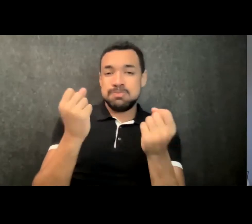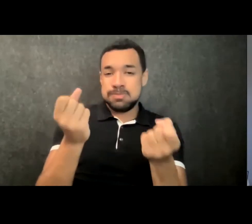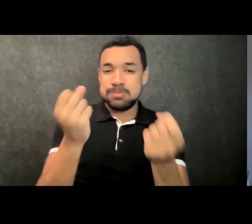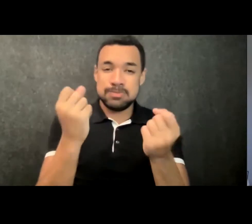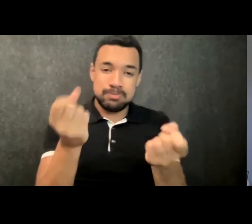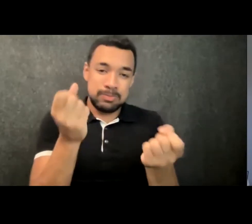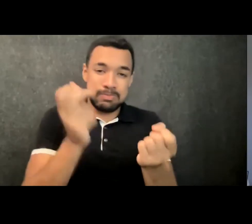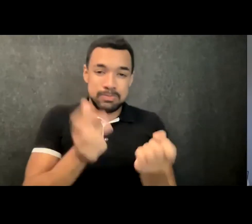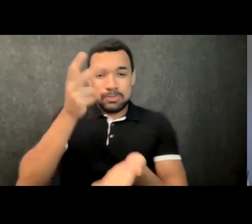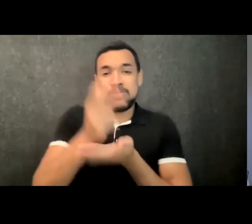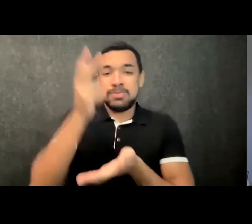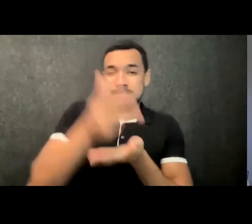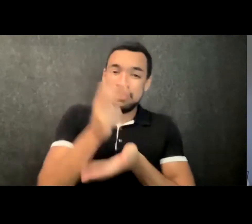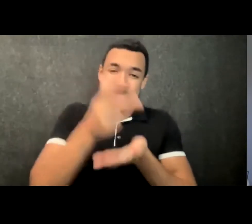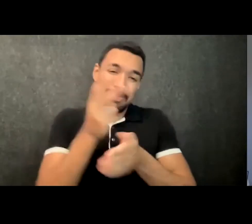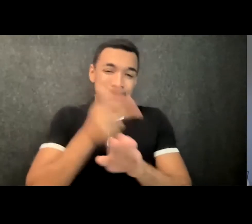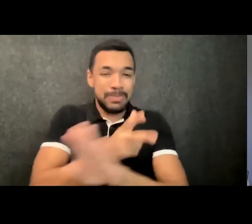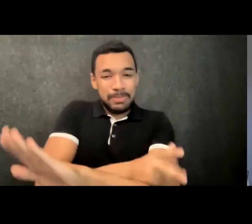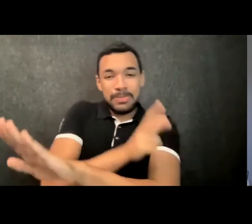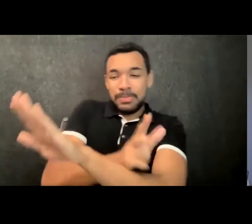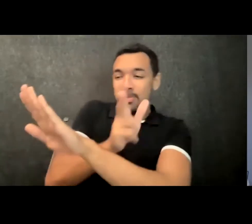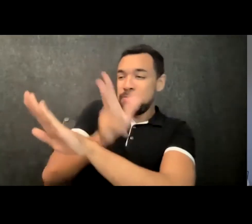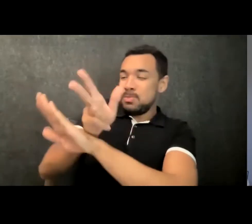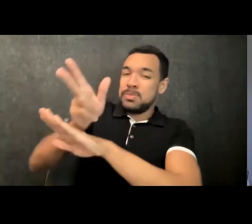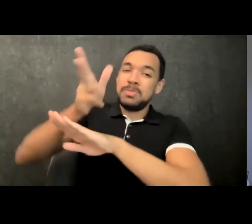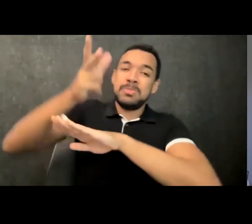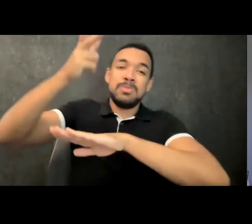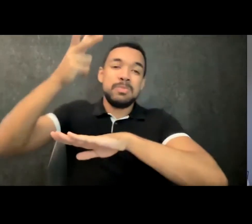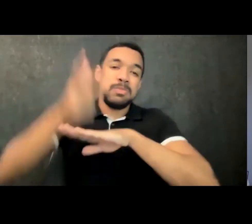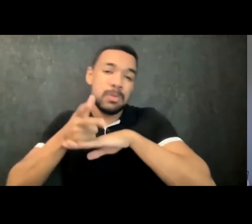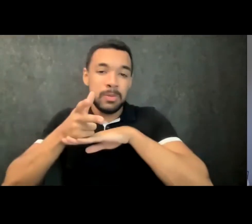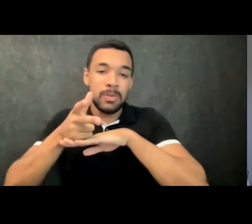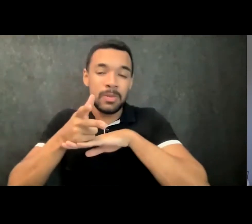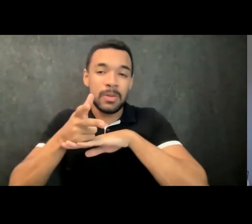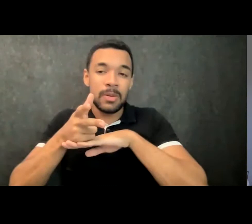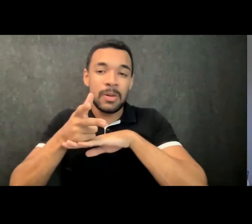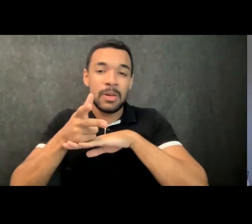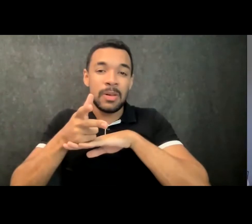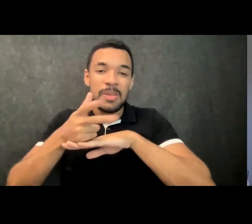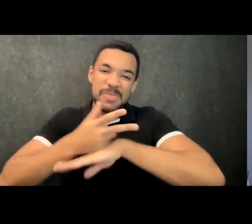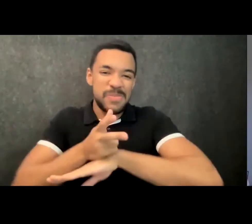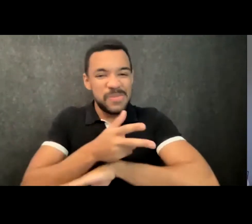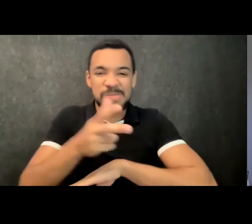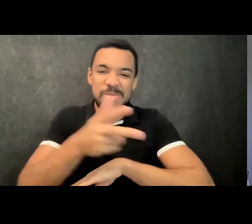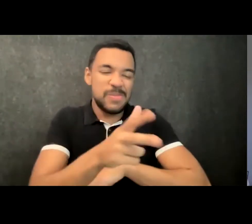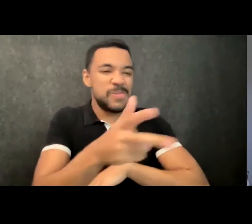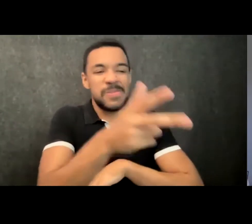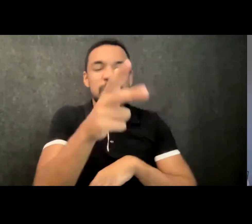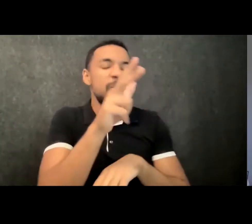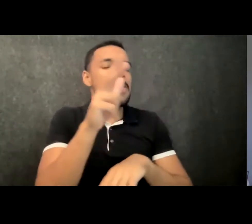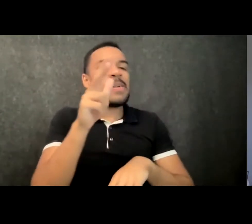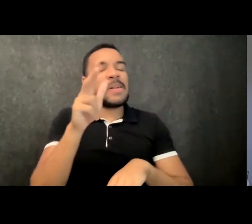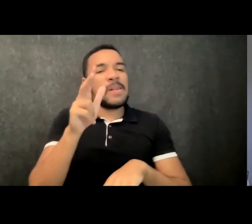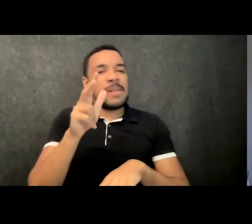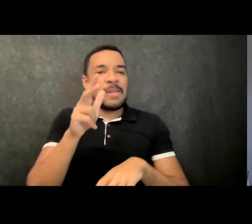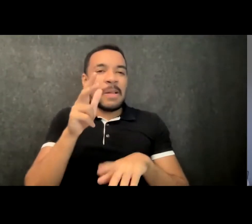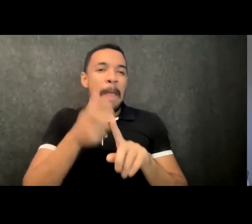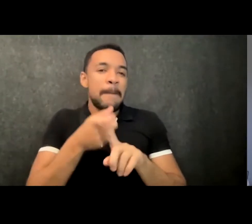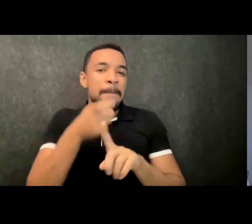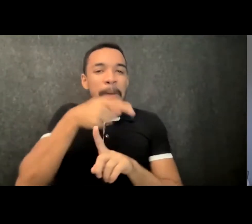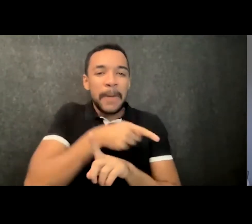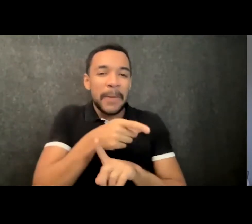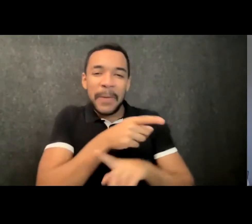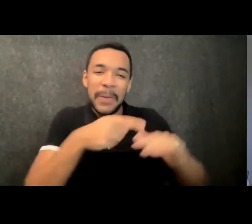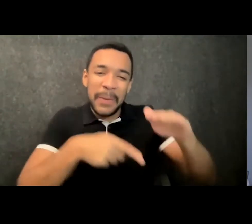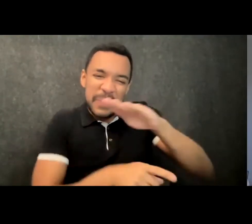cloud staircase into soft ether. Off roads erode my stepping stones, my